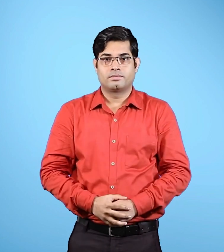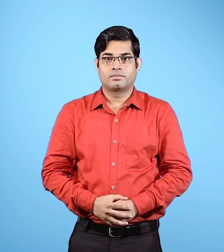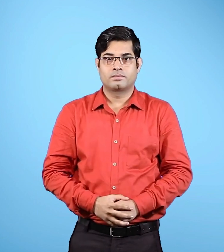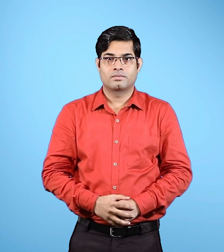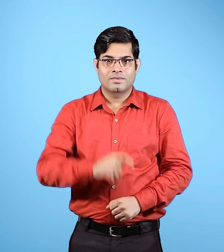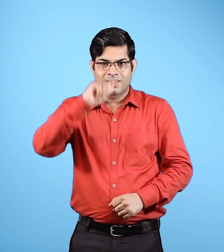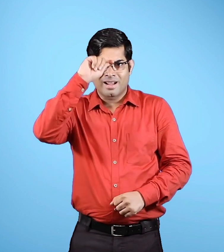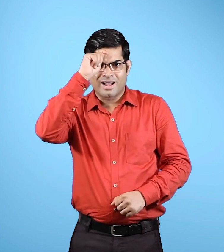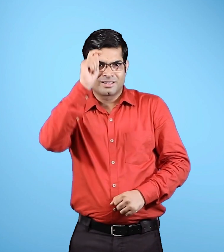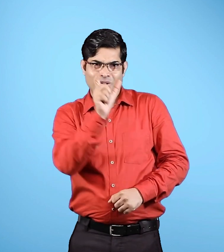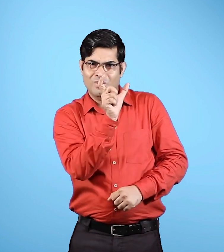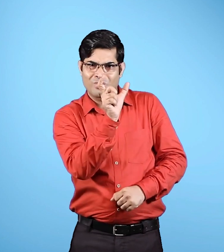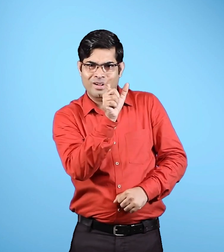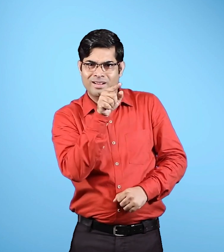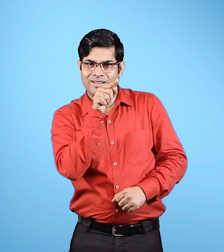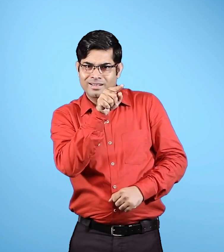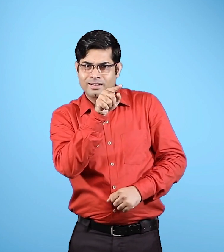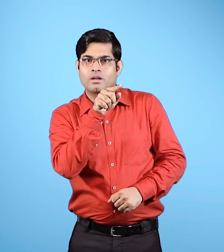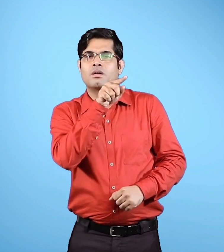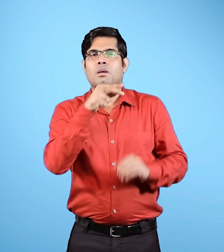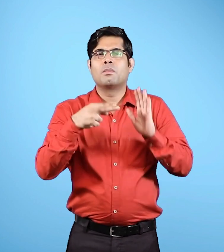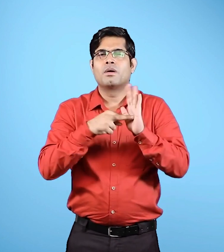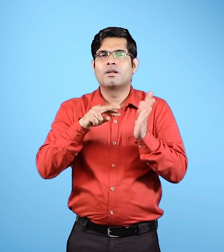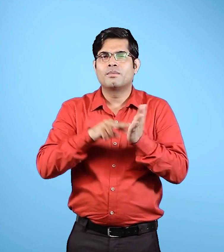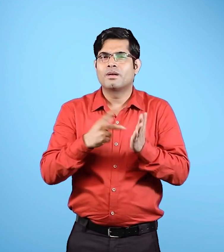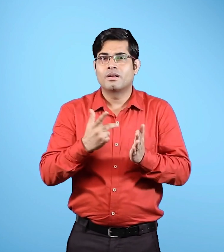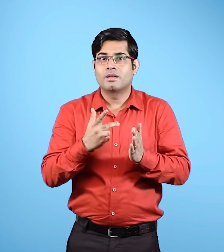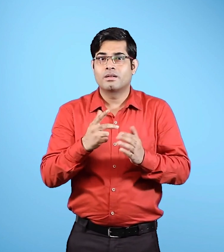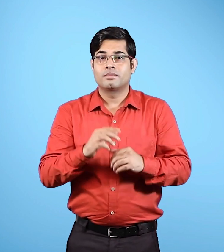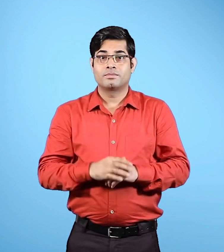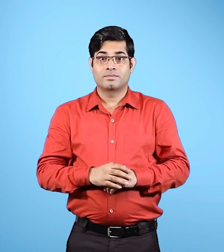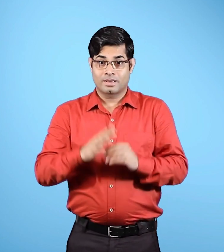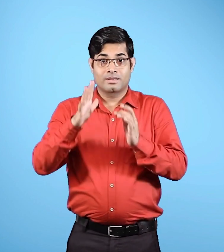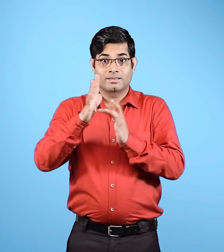meaning in the year of the Lord, that is, Christ.